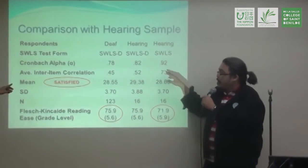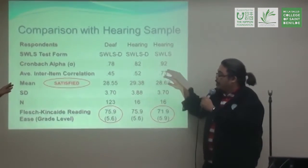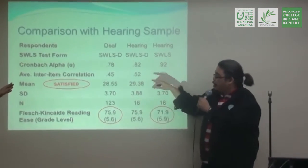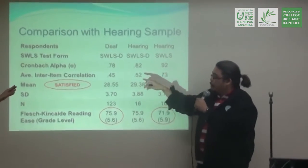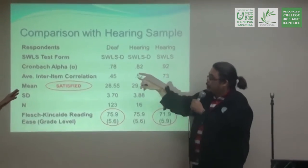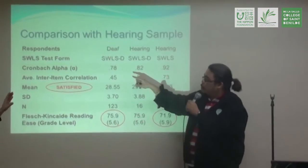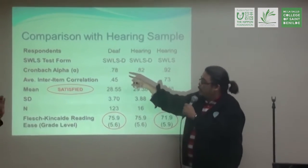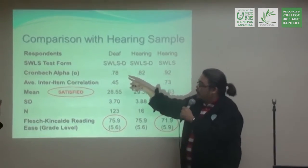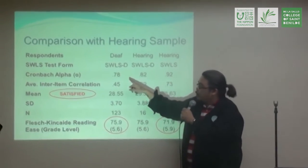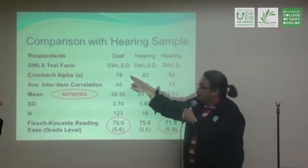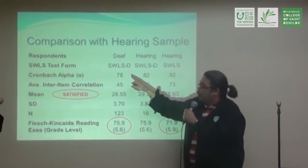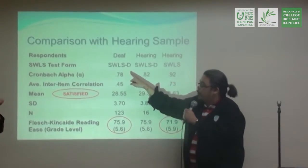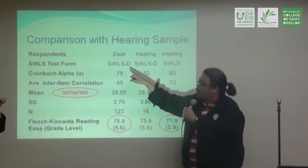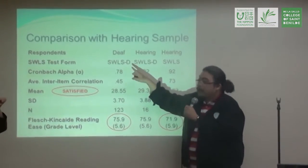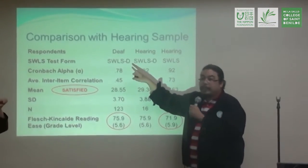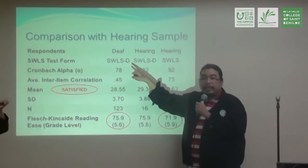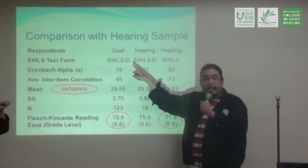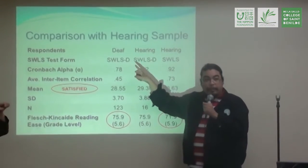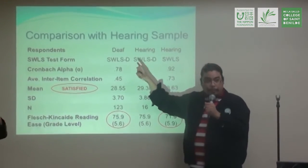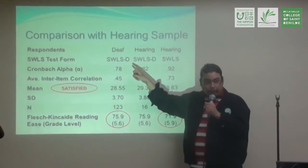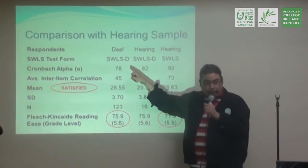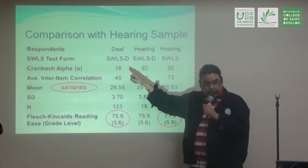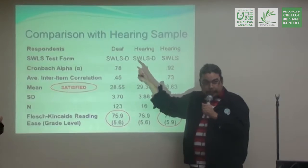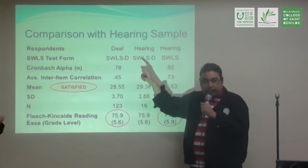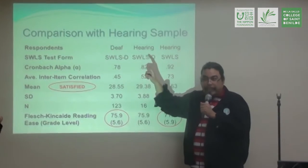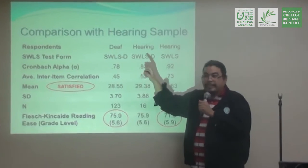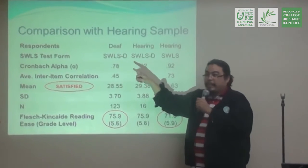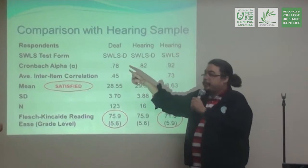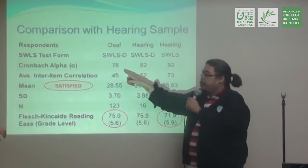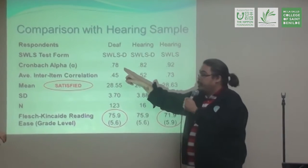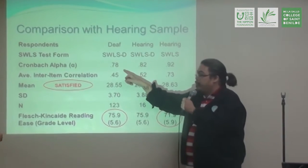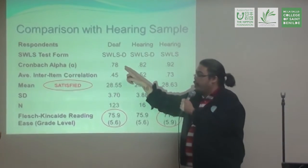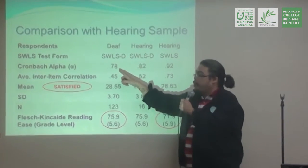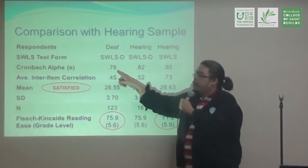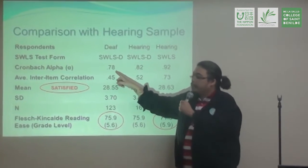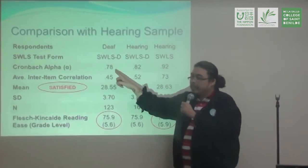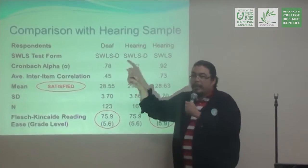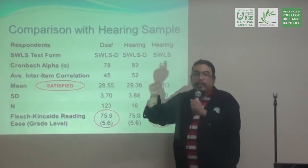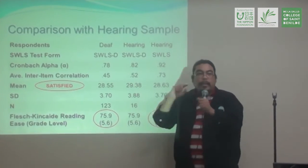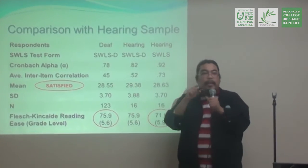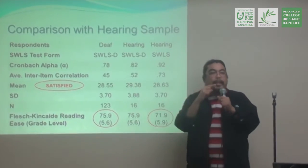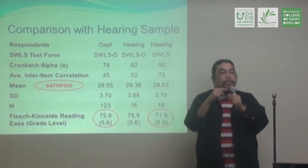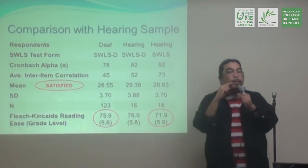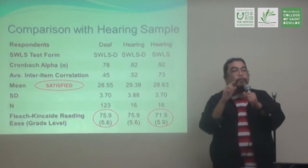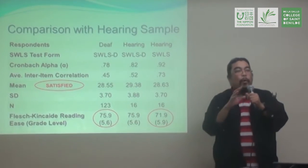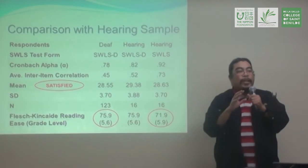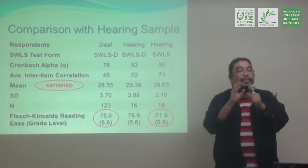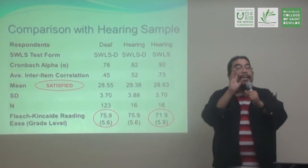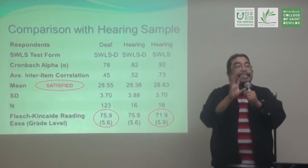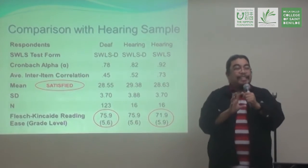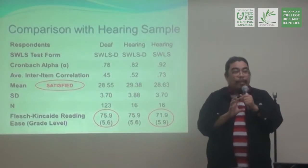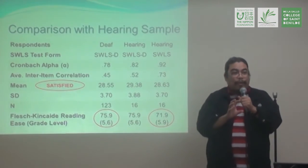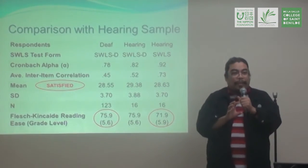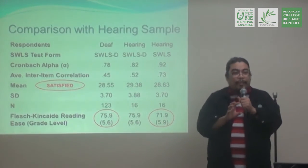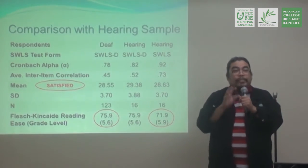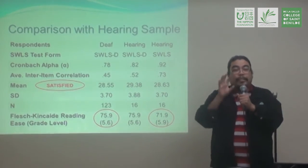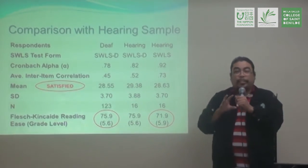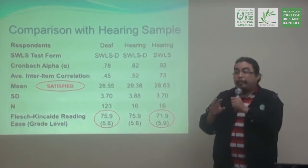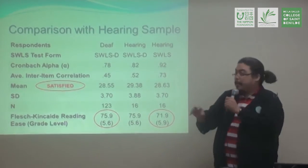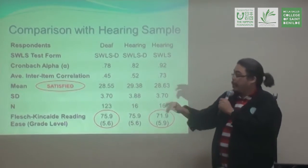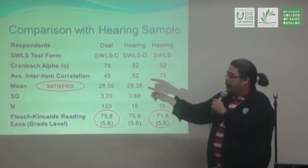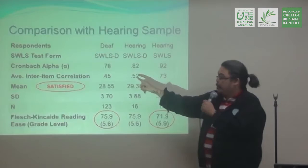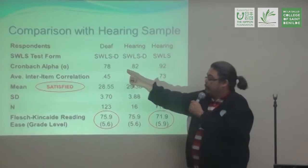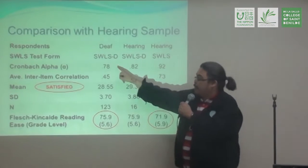of the 3, the lowest one is for the deaf version as answered by the deaf. But again, it's 0.7.